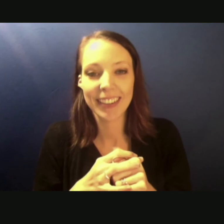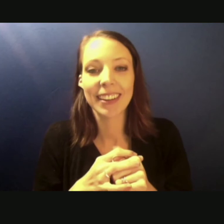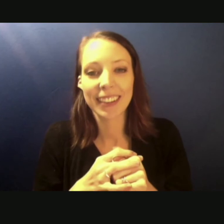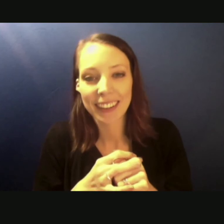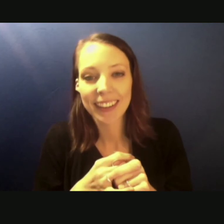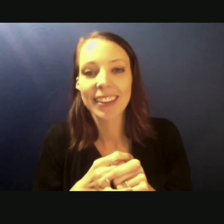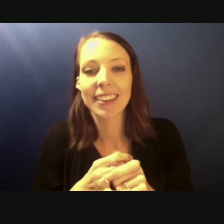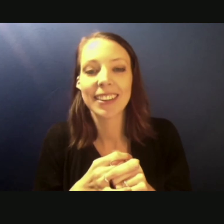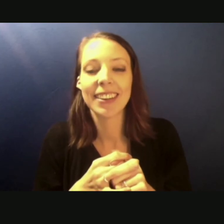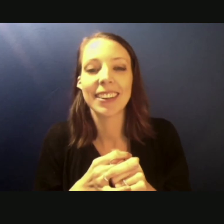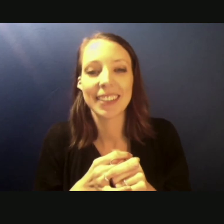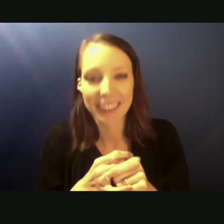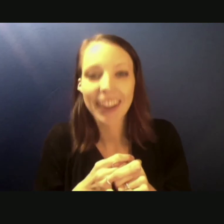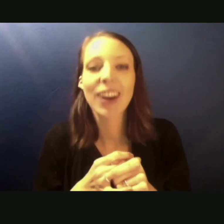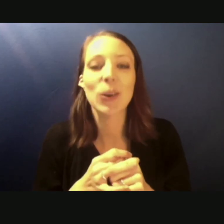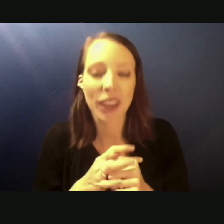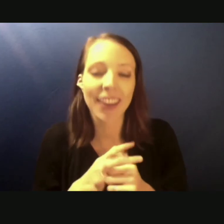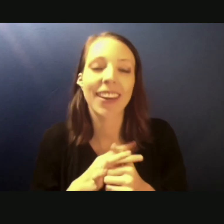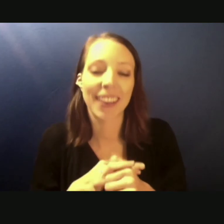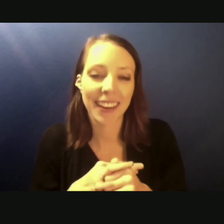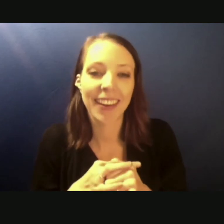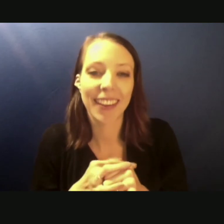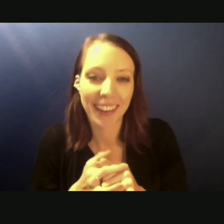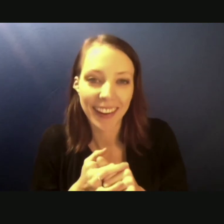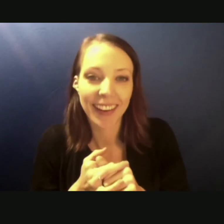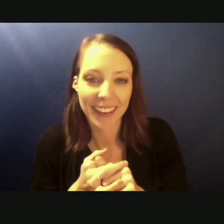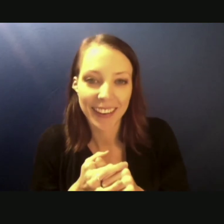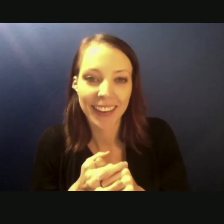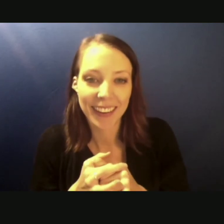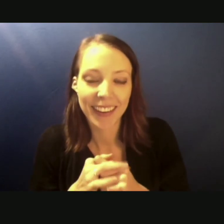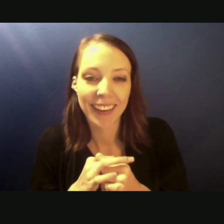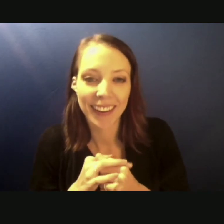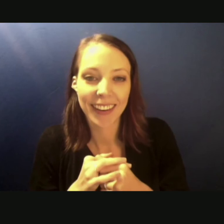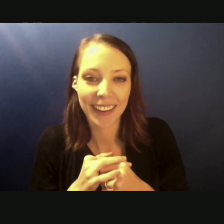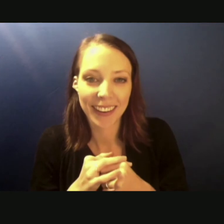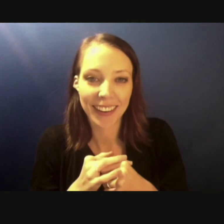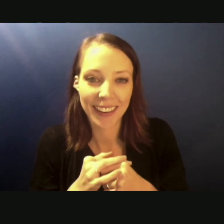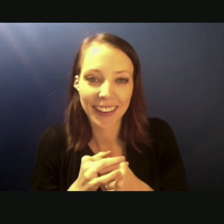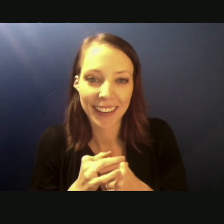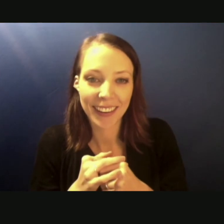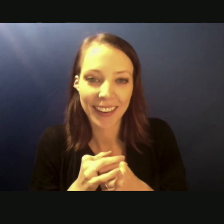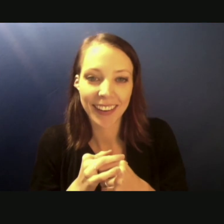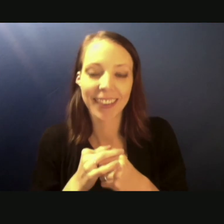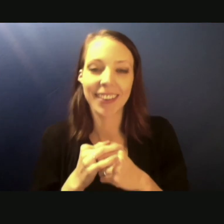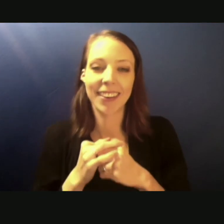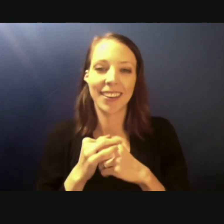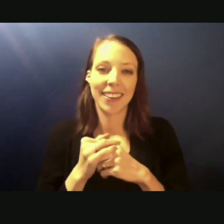very large dinners. Um, and I was telling them, I was writing an